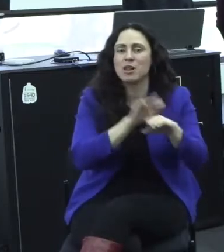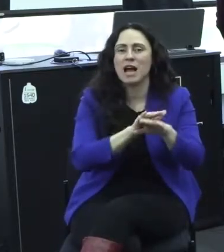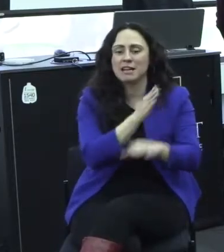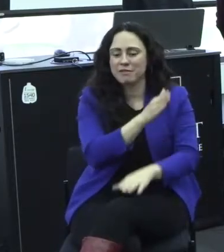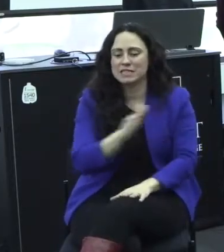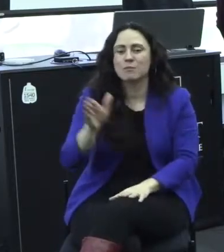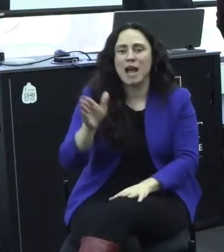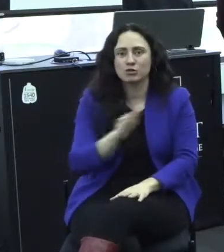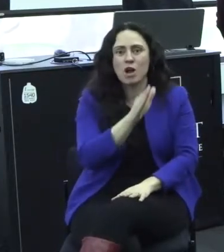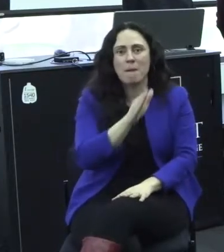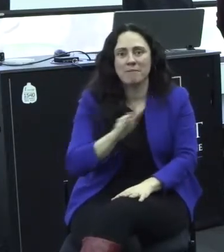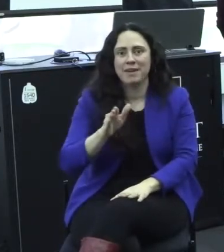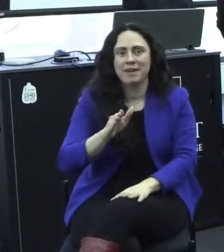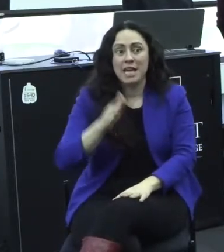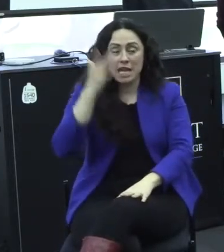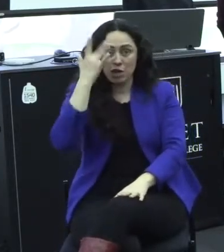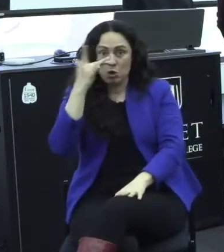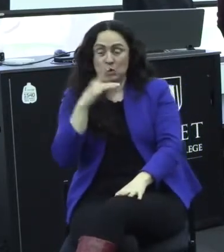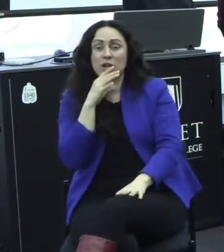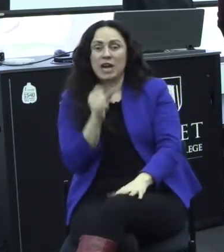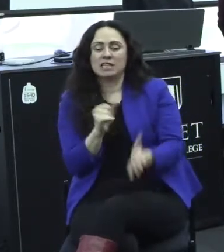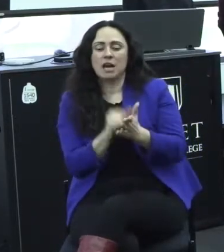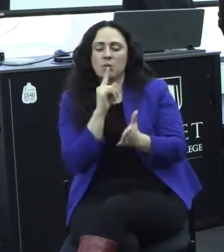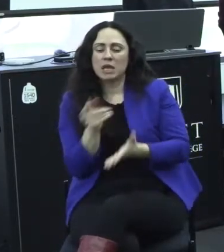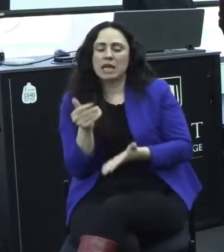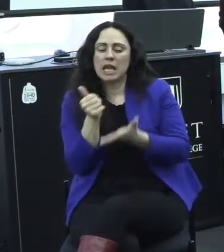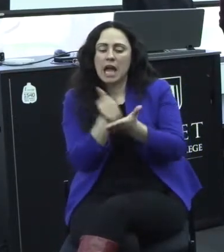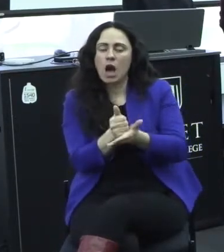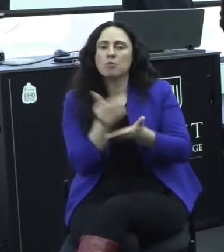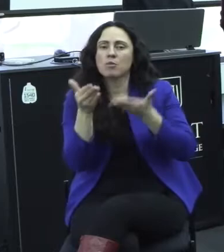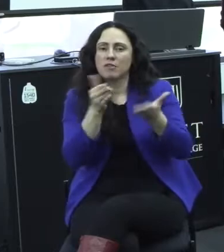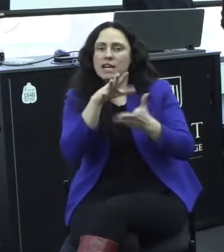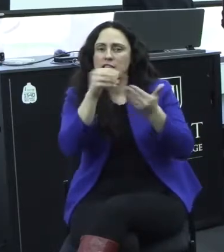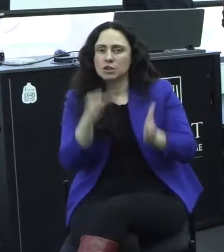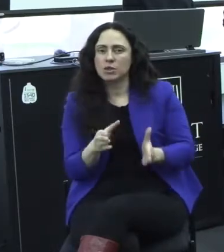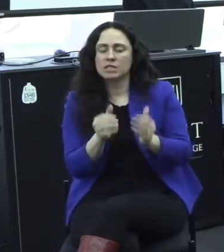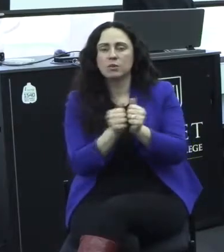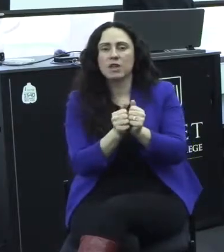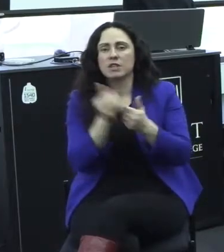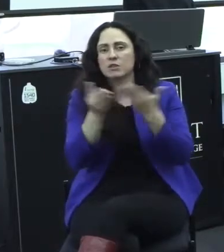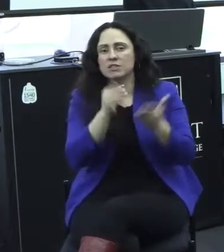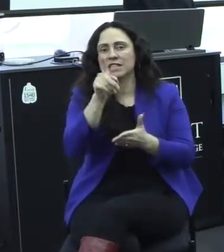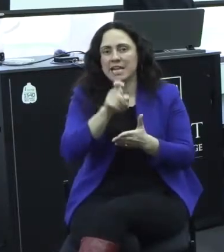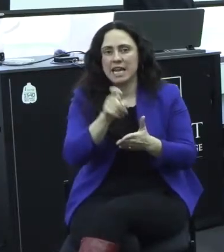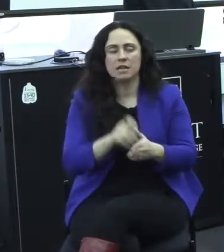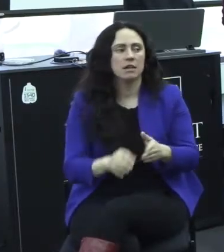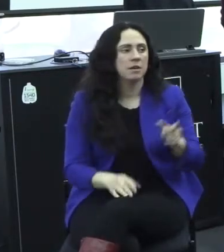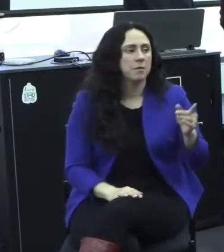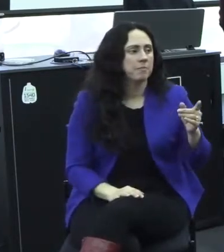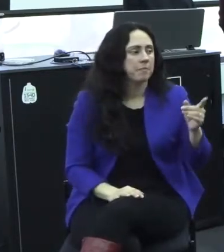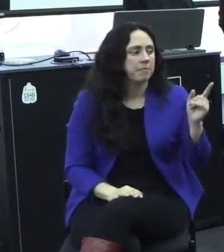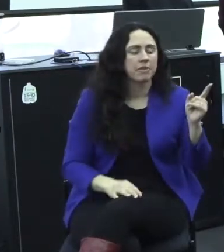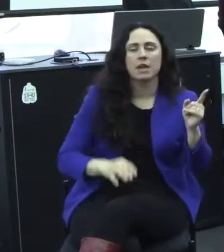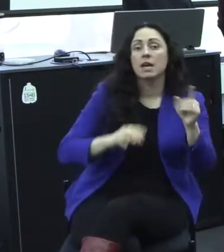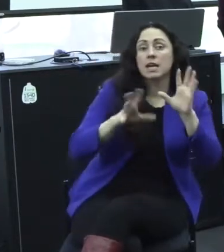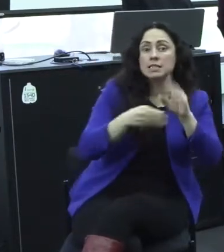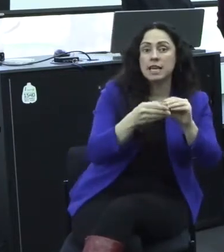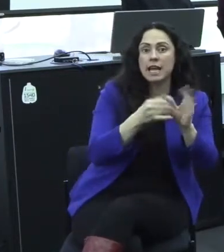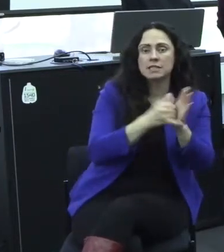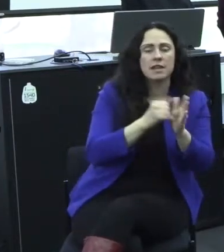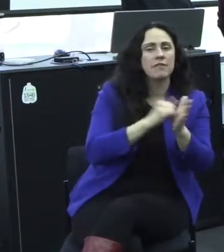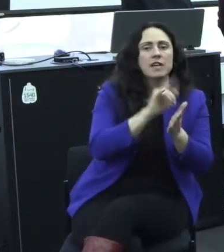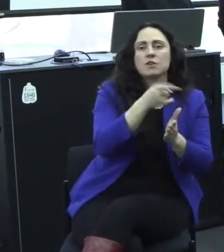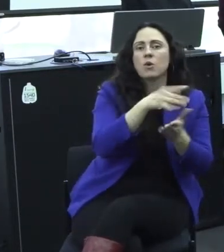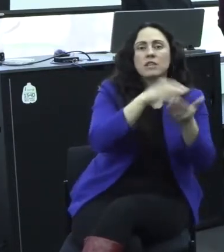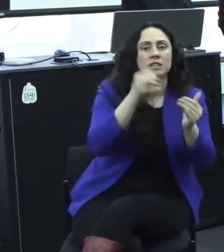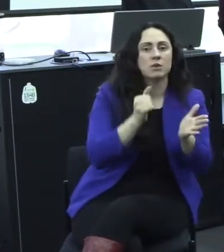at an earlier age, which has really helped provide those students with the services that they need younger. And I think to add to that, that's only the students